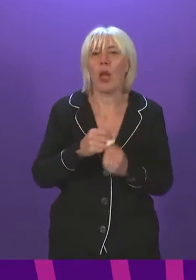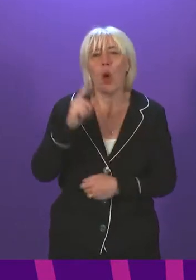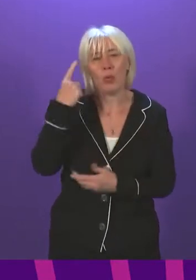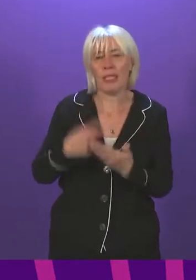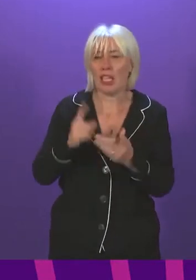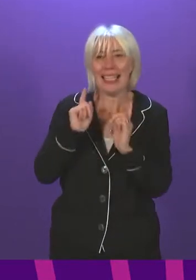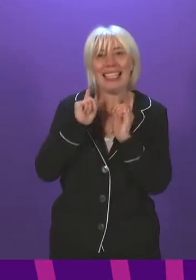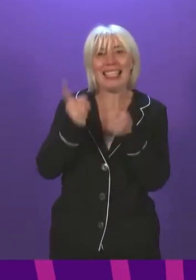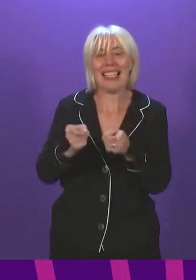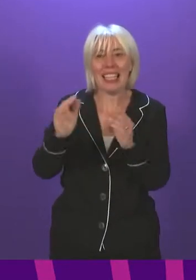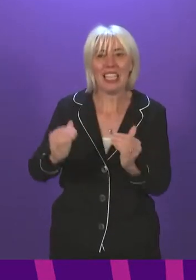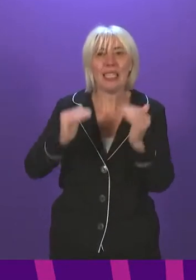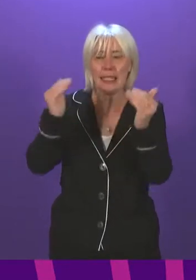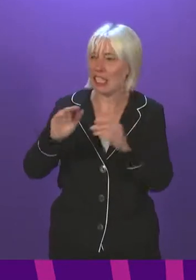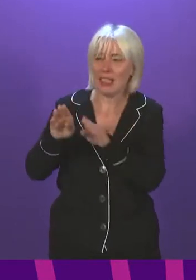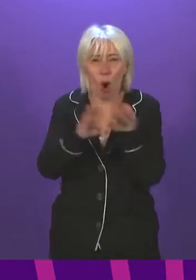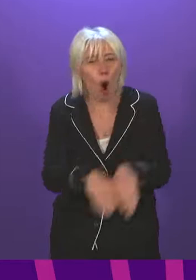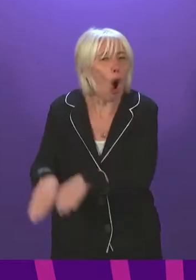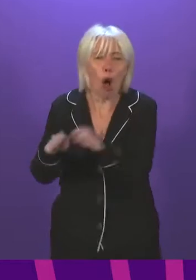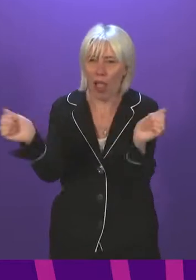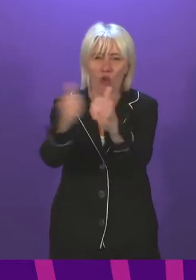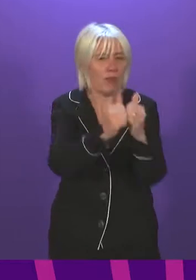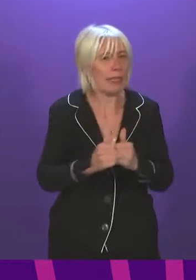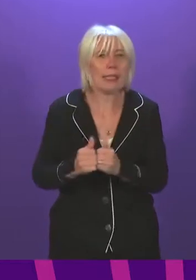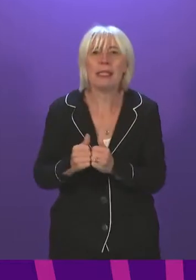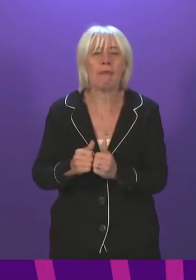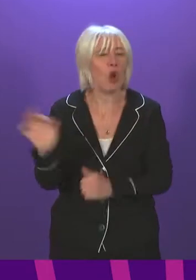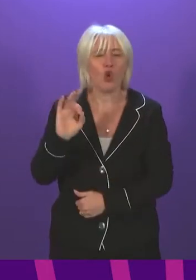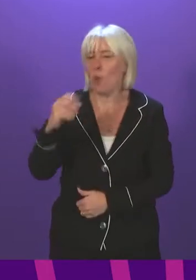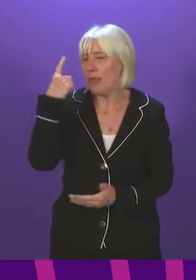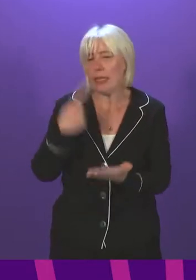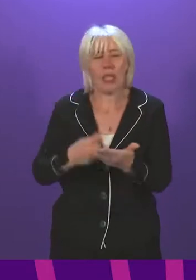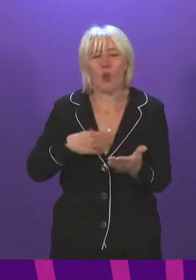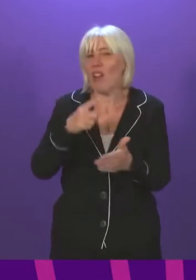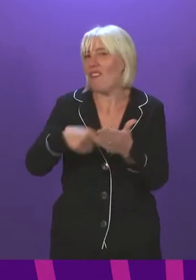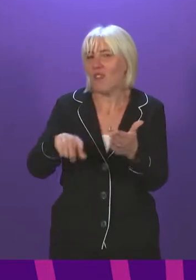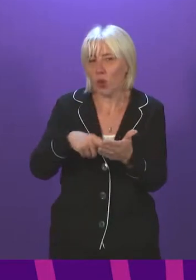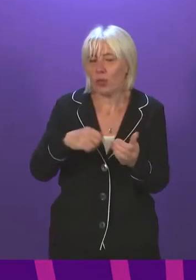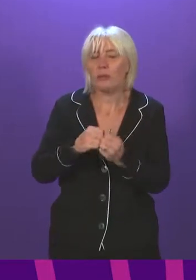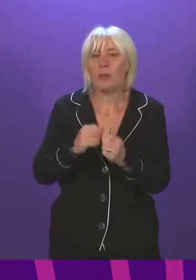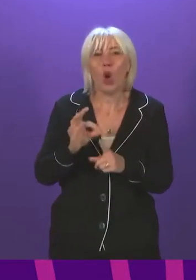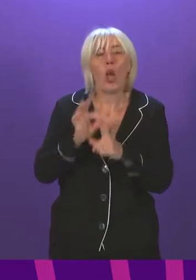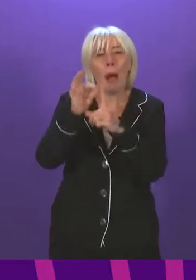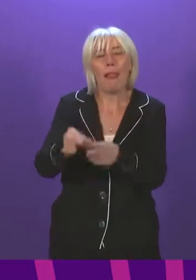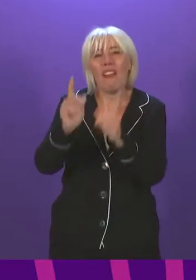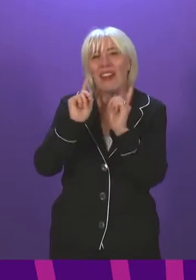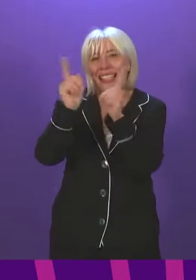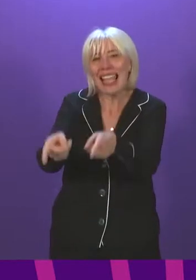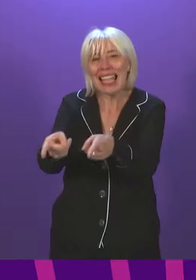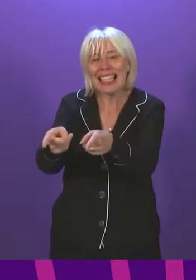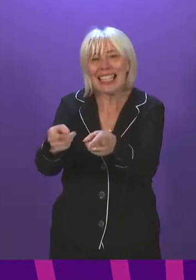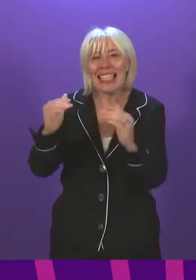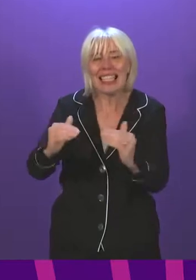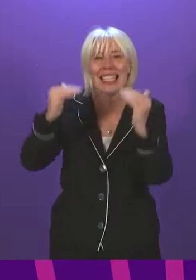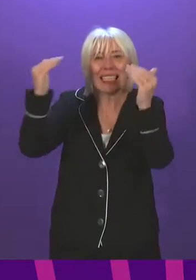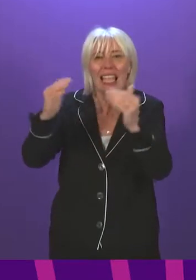designated status was unanimous, and no member requested that this decision be put to a vote. In applying for a designated status, we are not seeking to